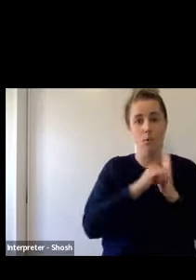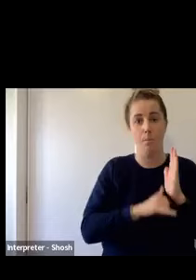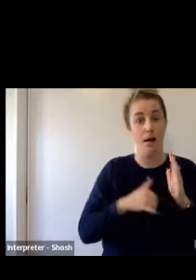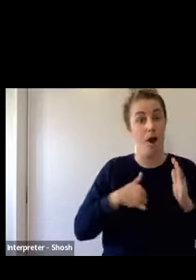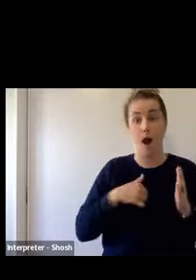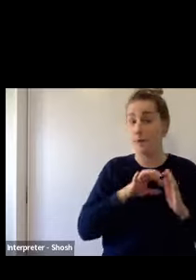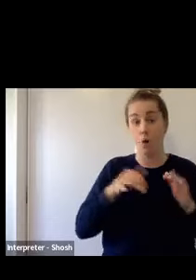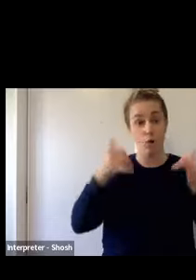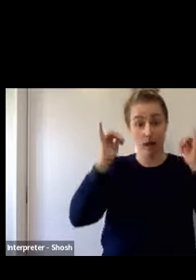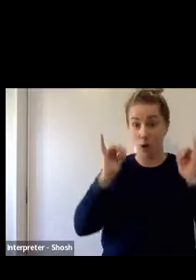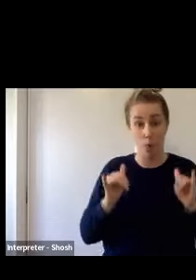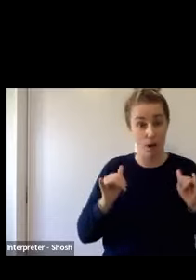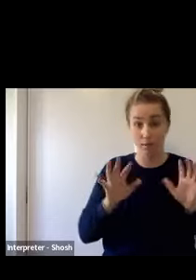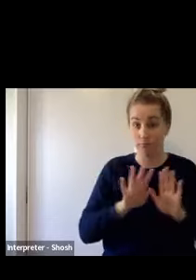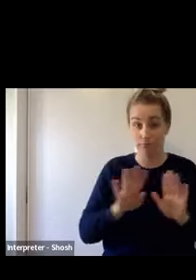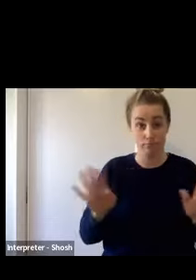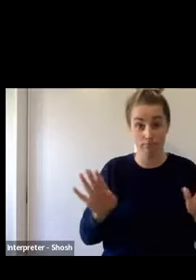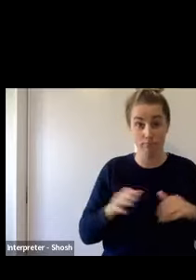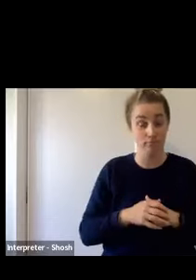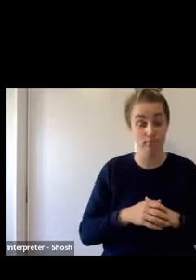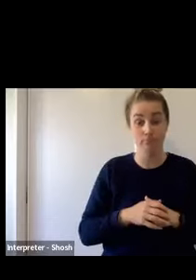lawyer, and I don't